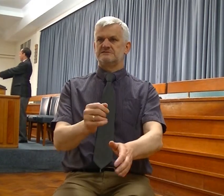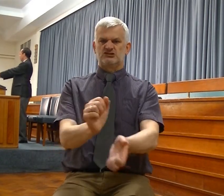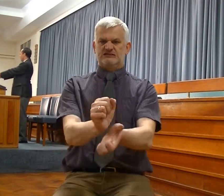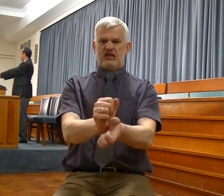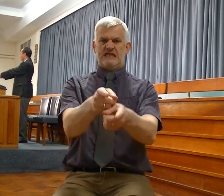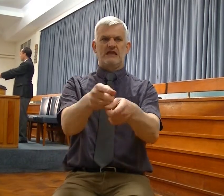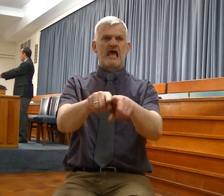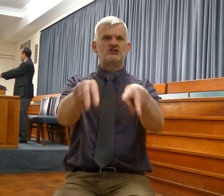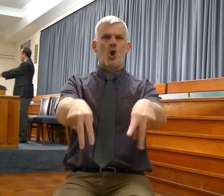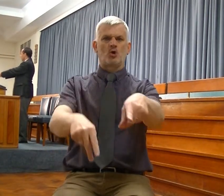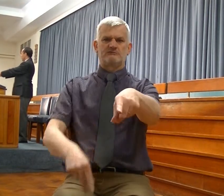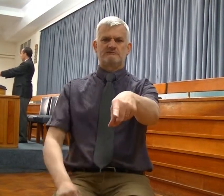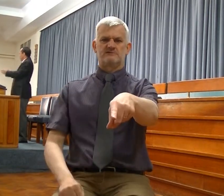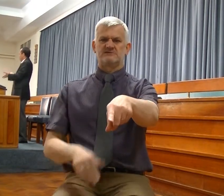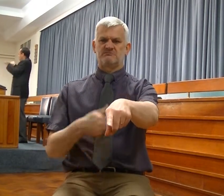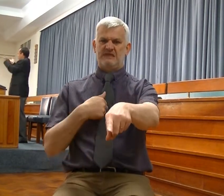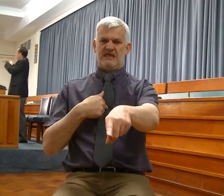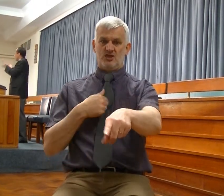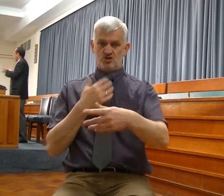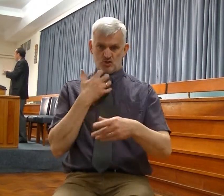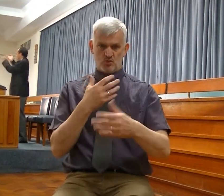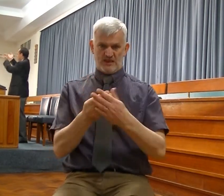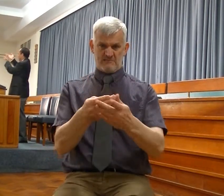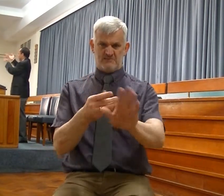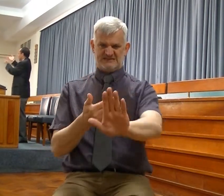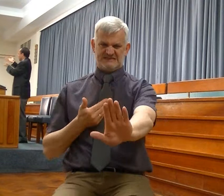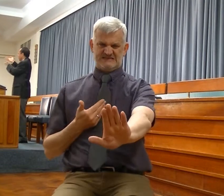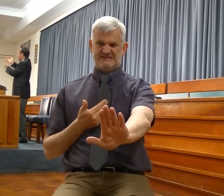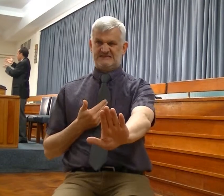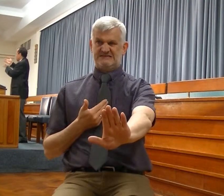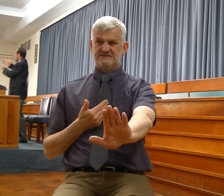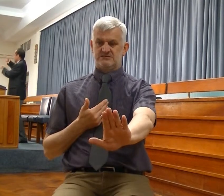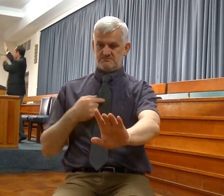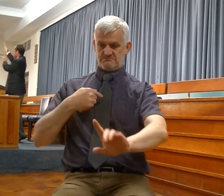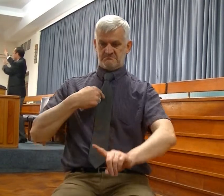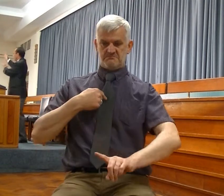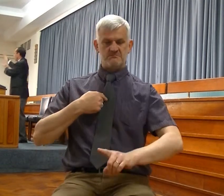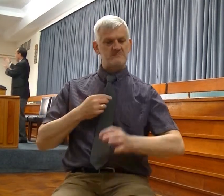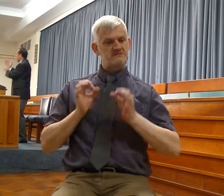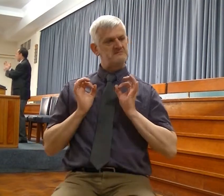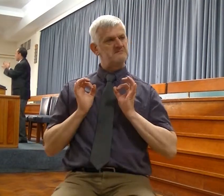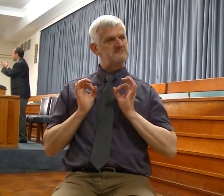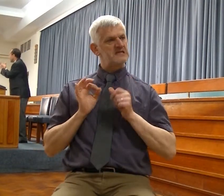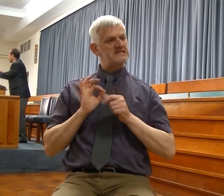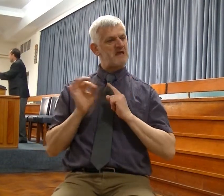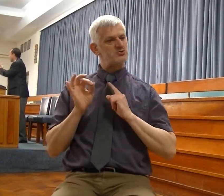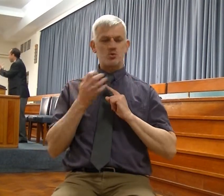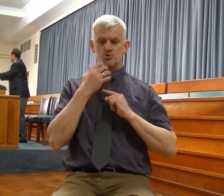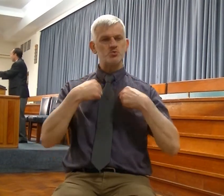that time, with no relation with the Jews who saw themselves as a